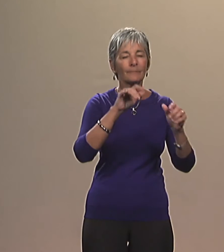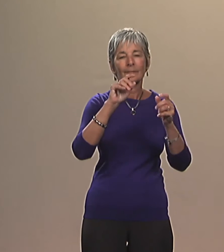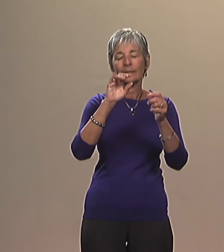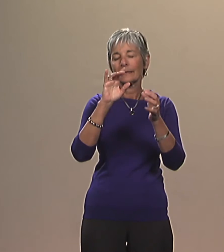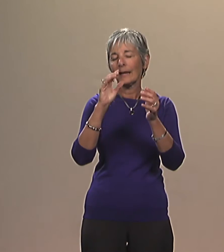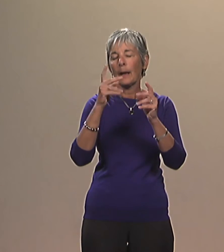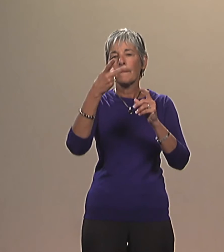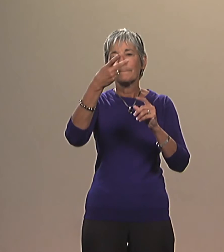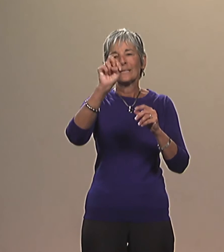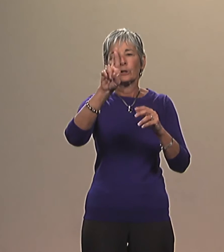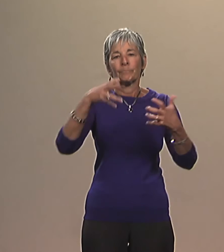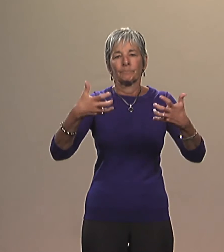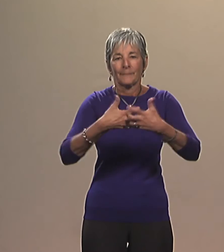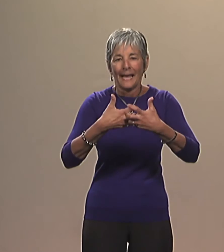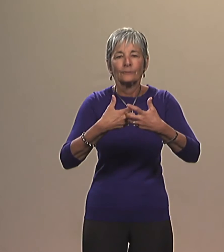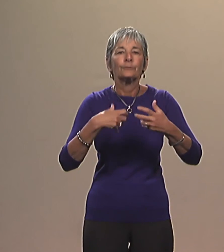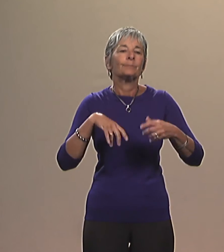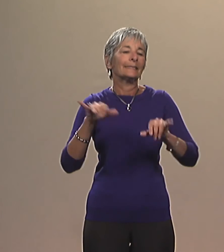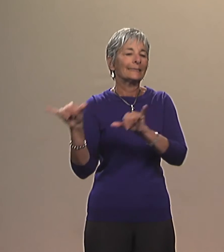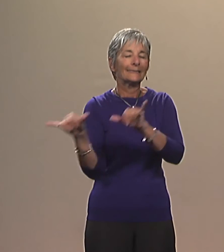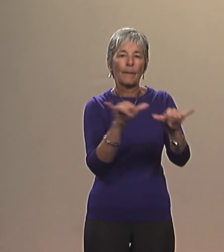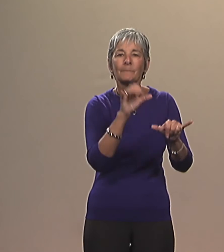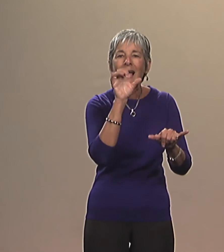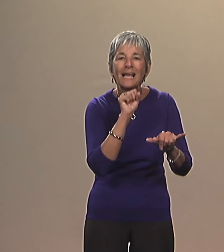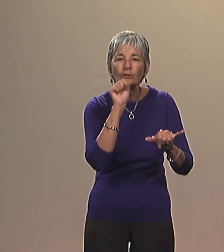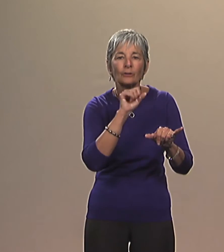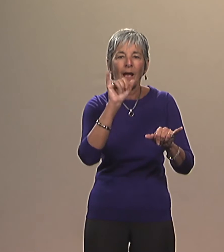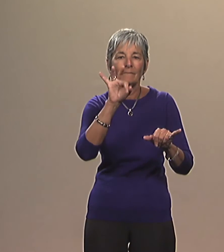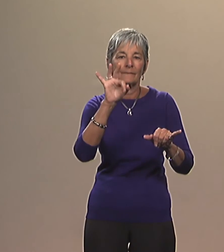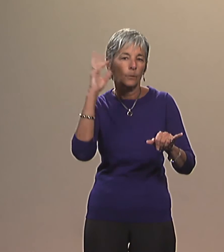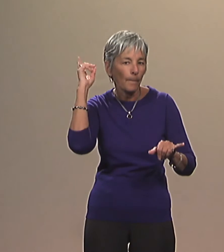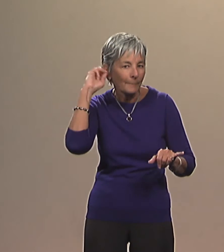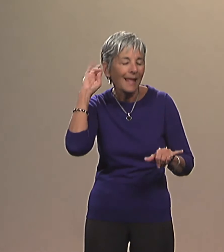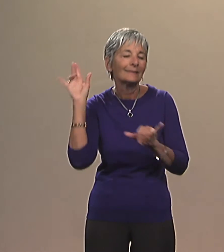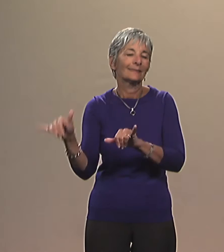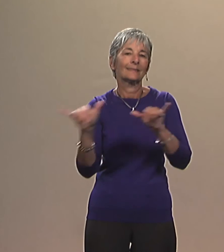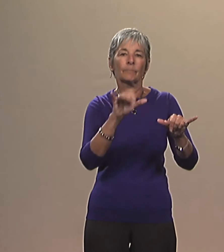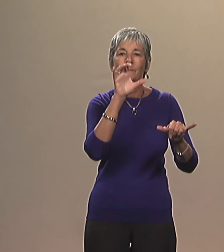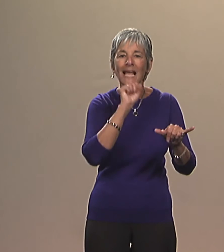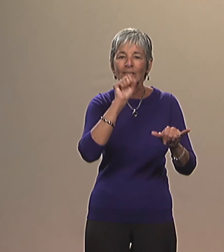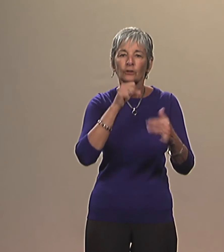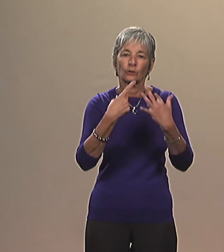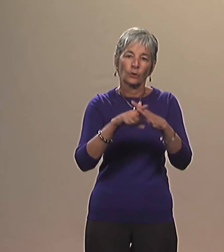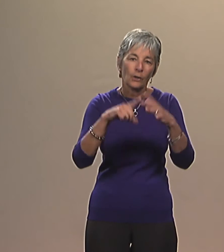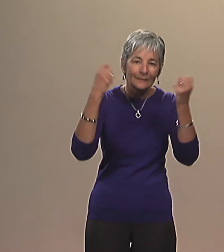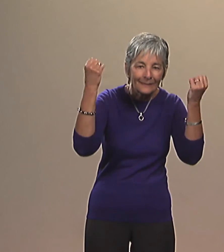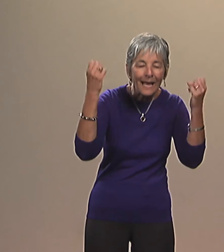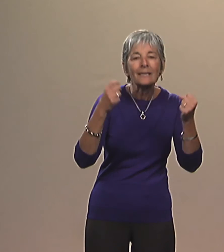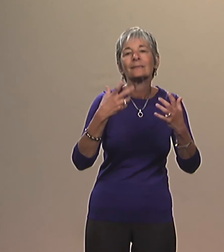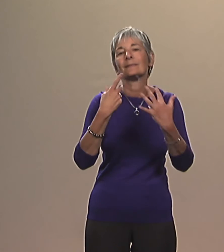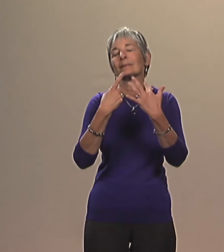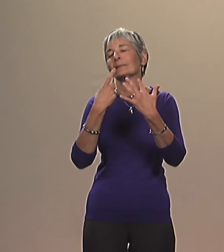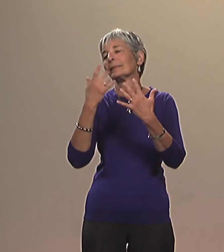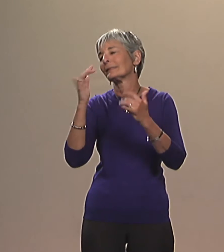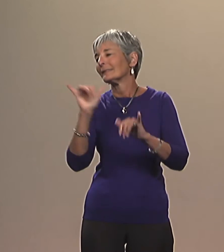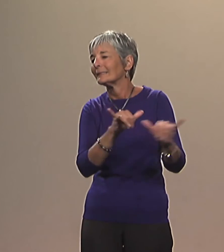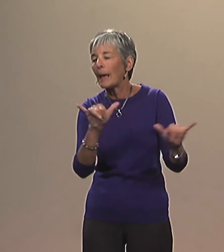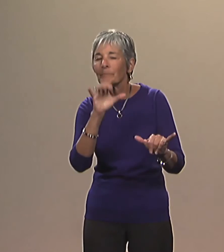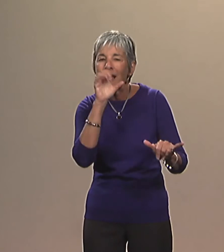matched in terms of characteristics such as the age they received the cochlear implant, the age they began signing or began speech training, and